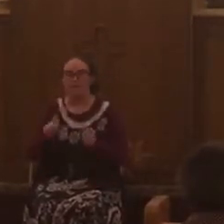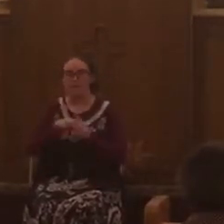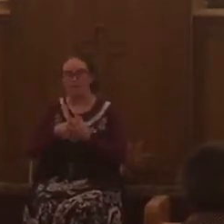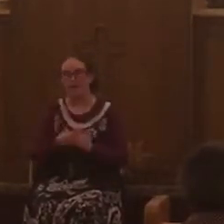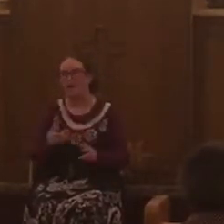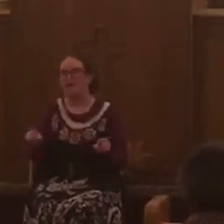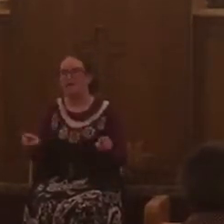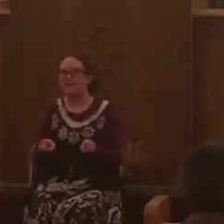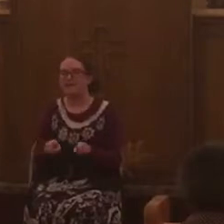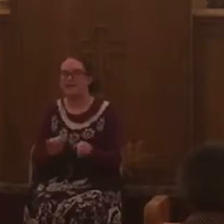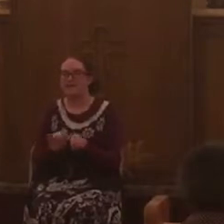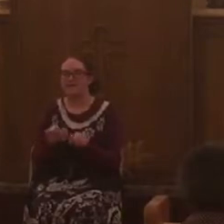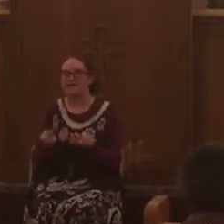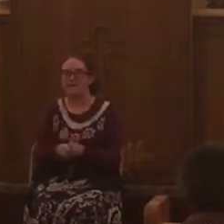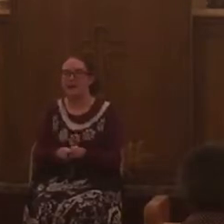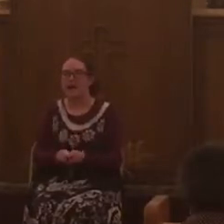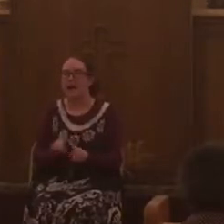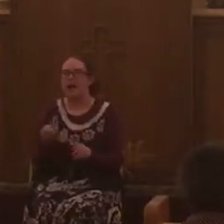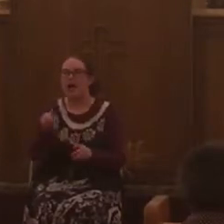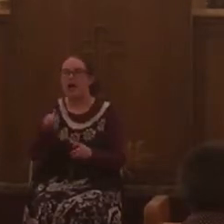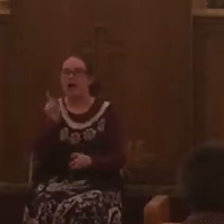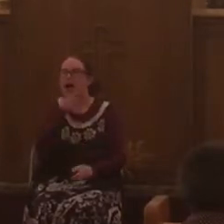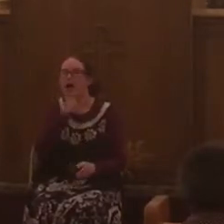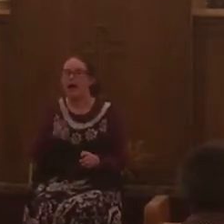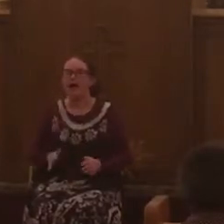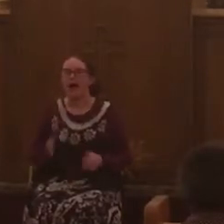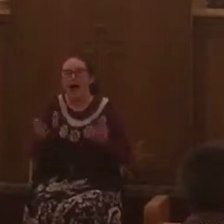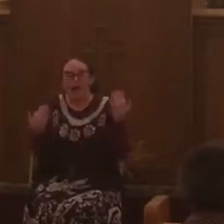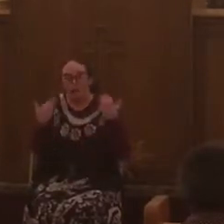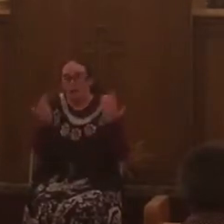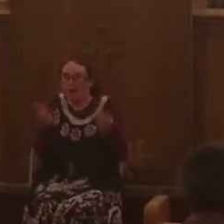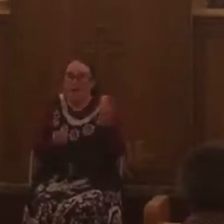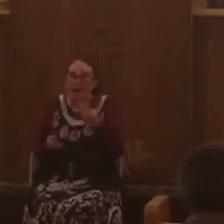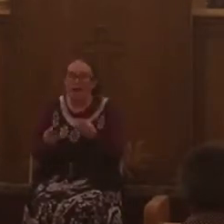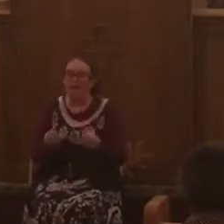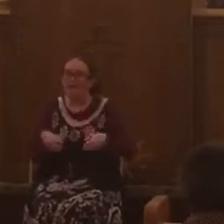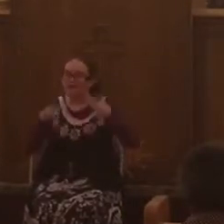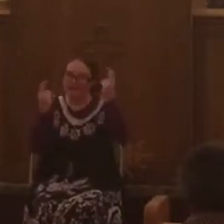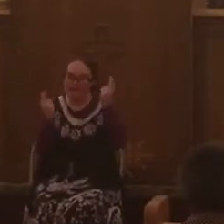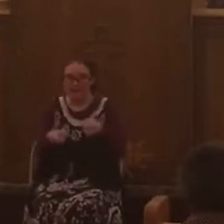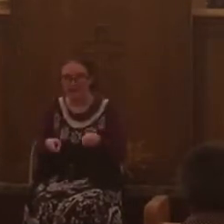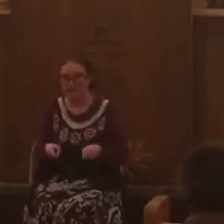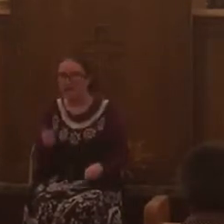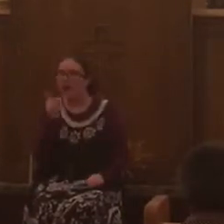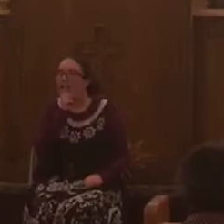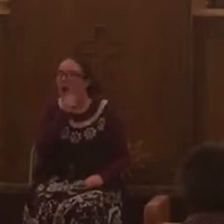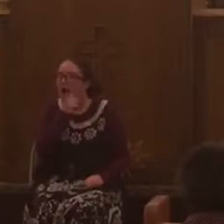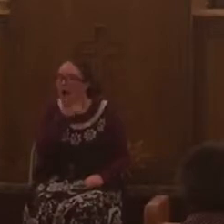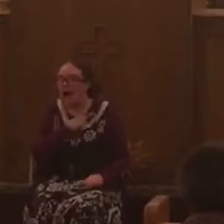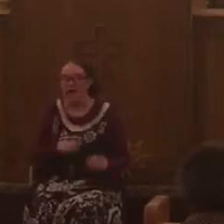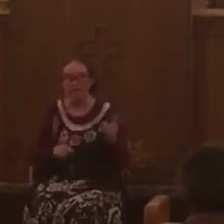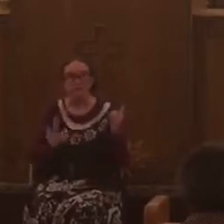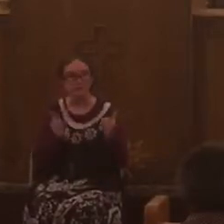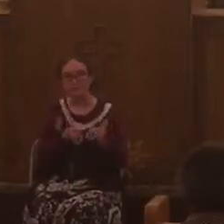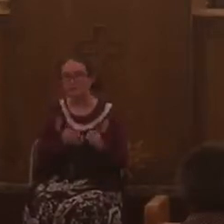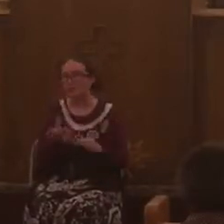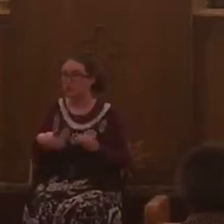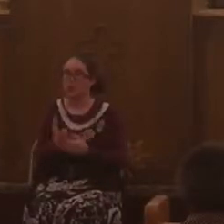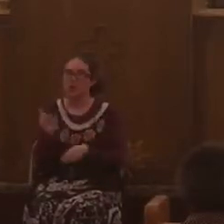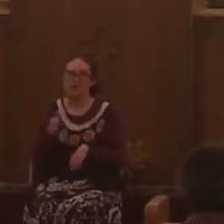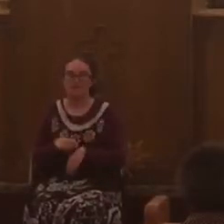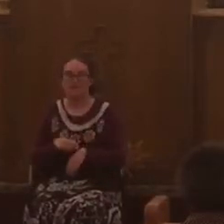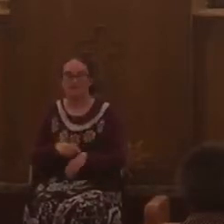full of hot air. Hello. Amen. Amen. He ain't got nothing. Can I tell you, the Bible said